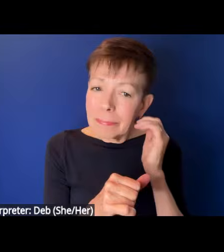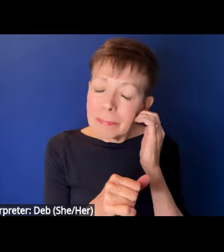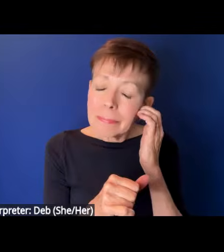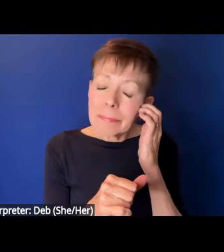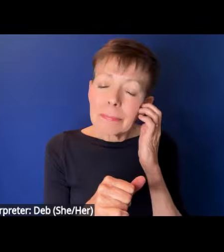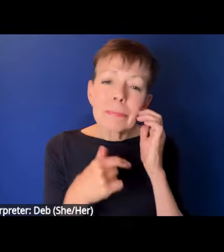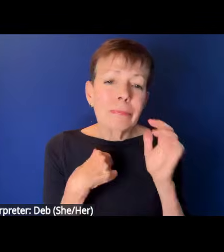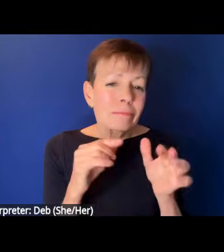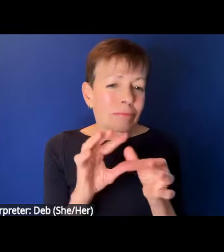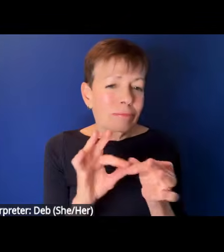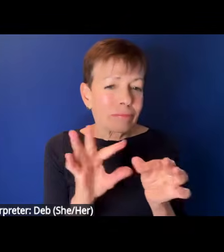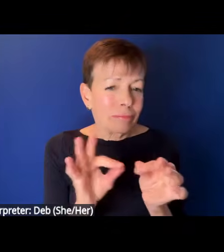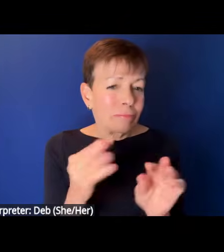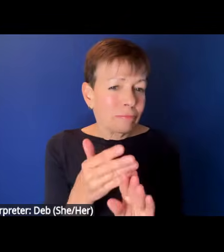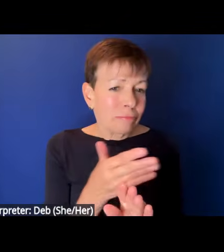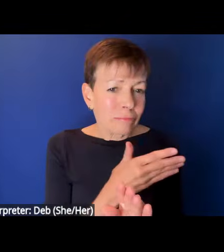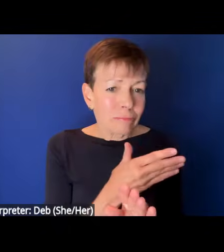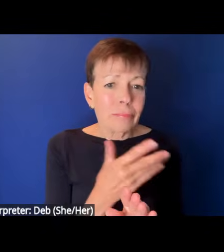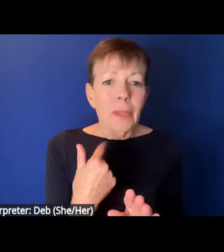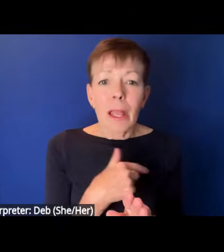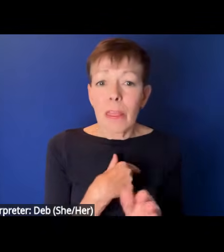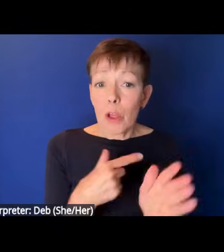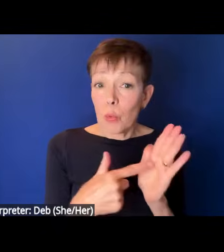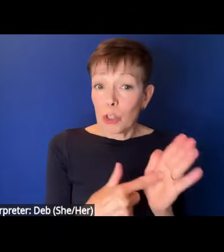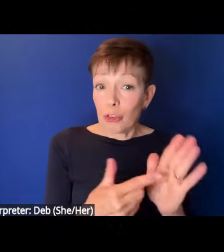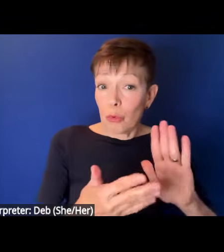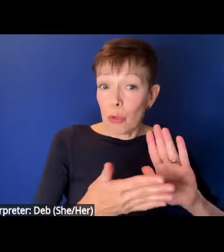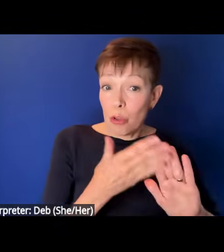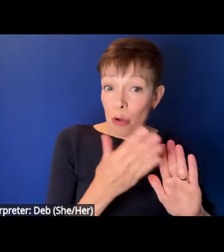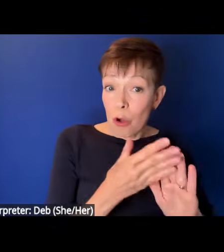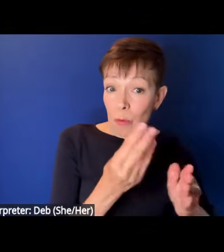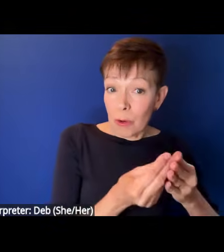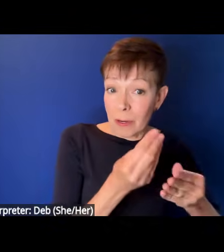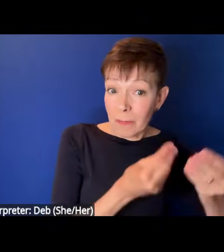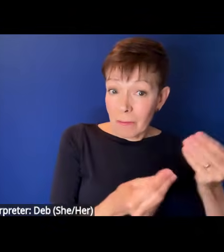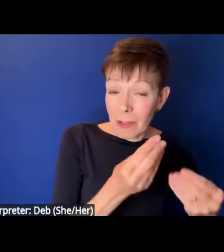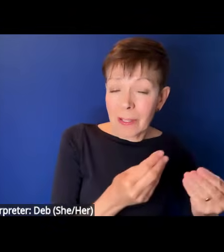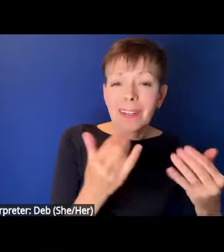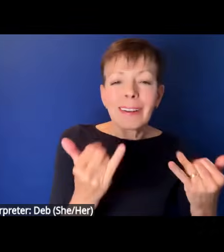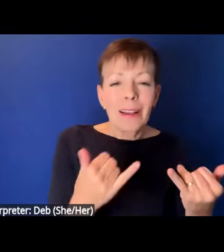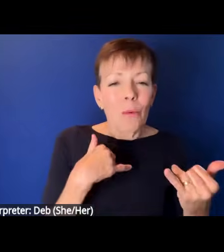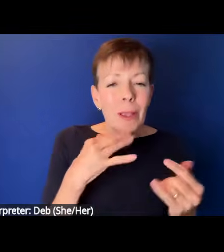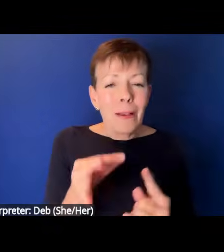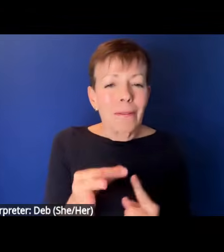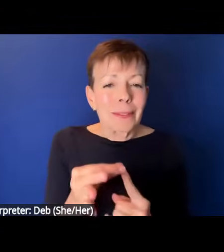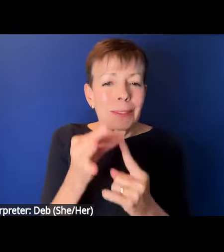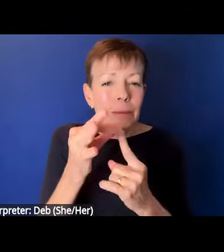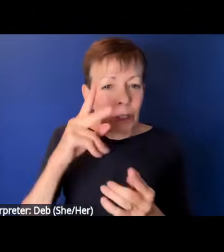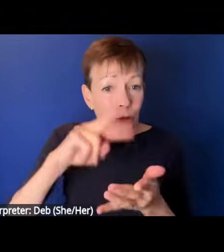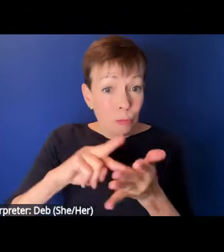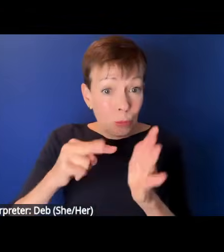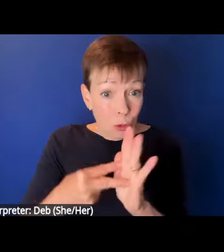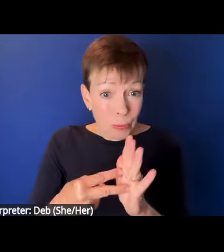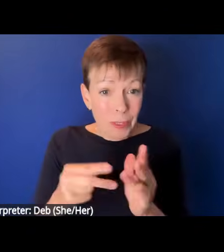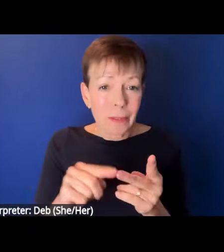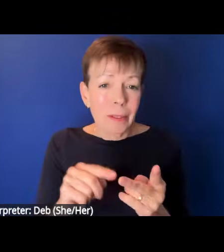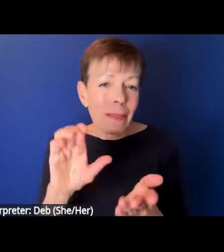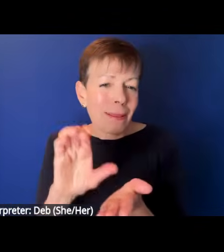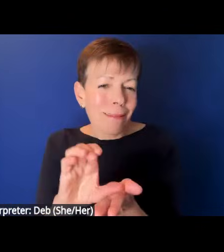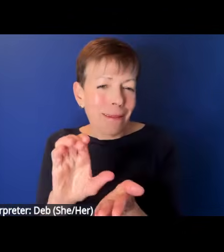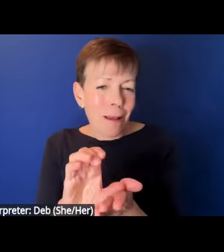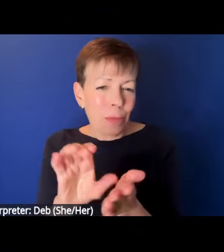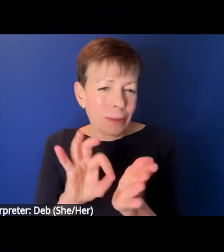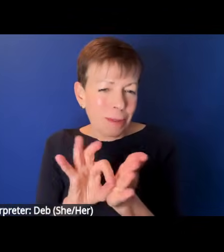Previously, we had just shown the operating fund and transition purpose capital. And the other